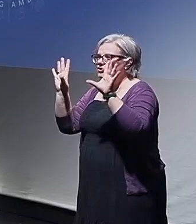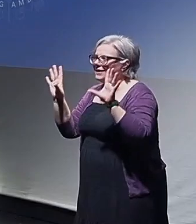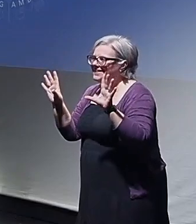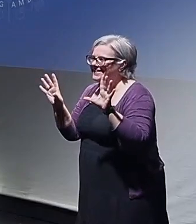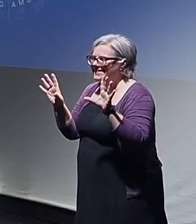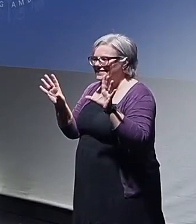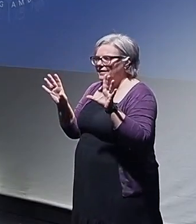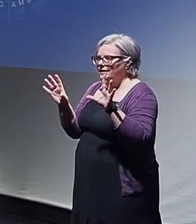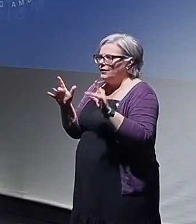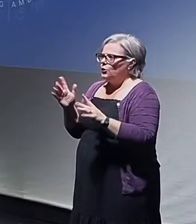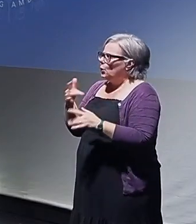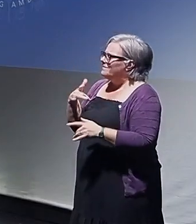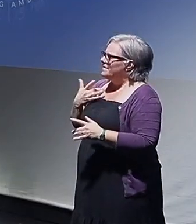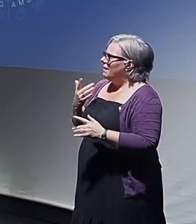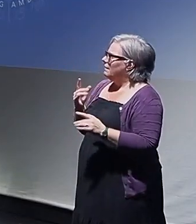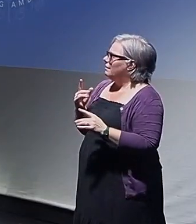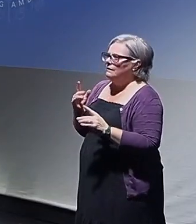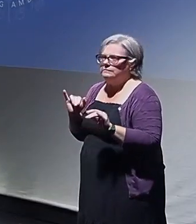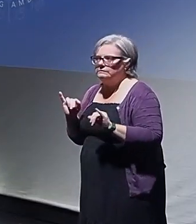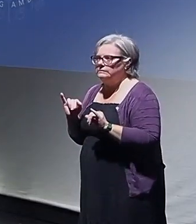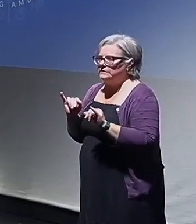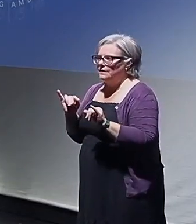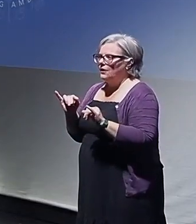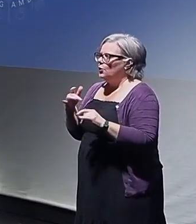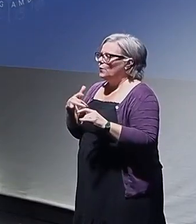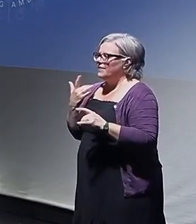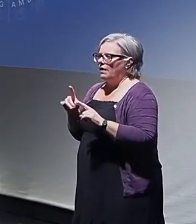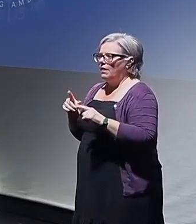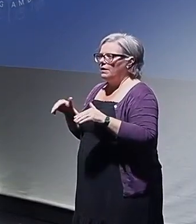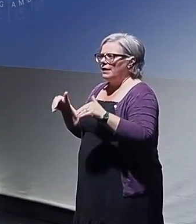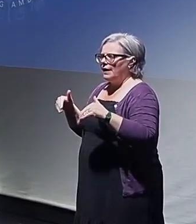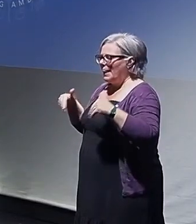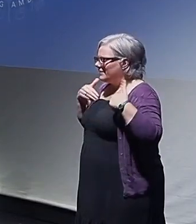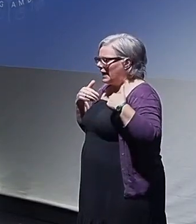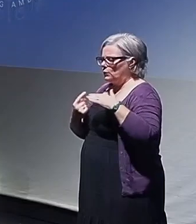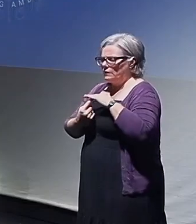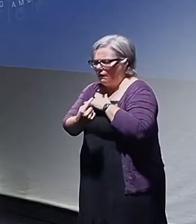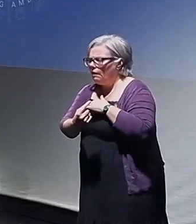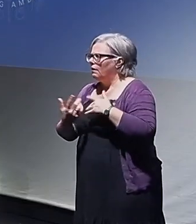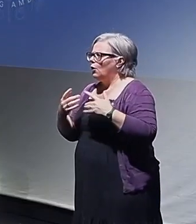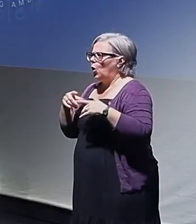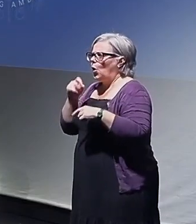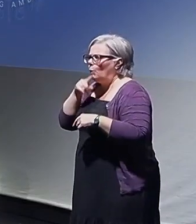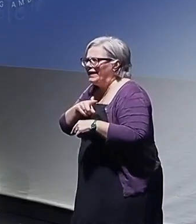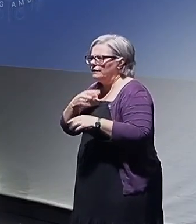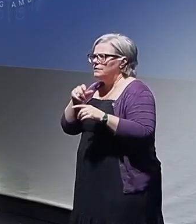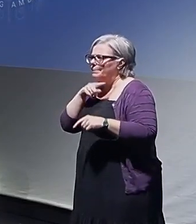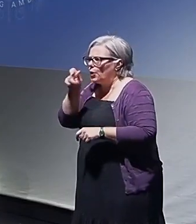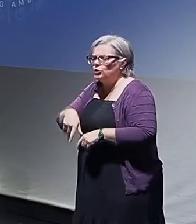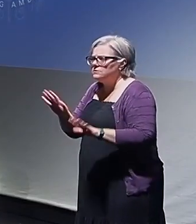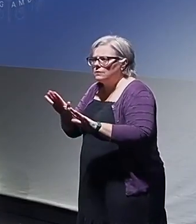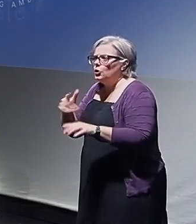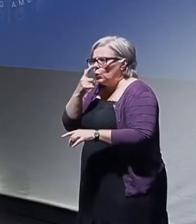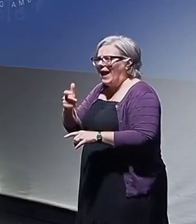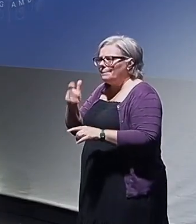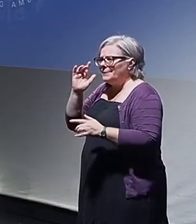You don't have to feel like outside or weird. If it's like all these sort of